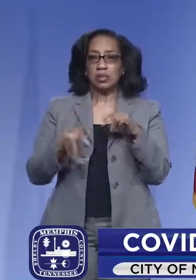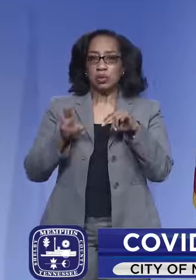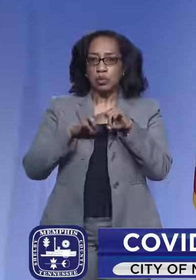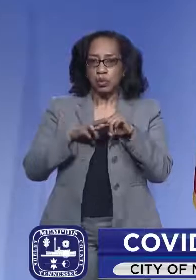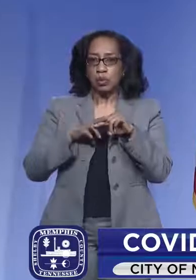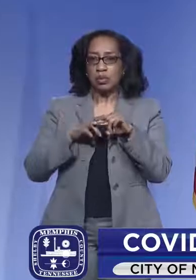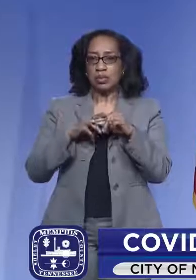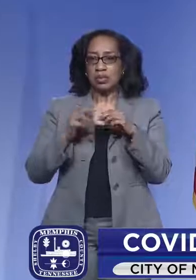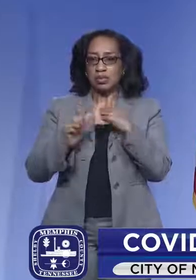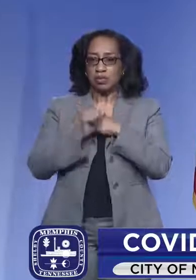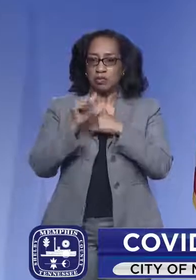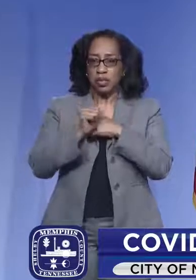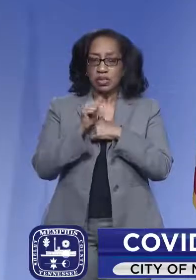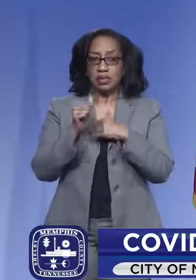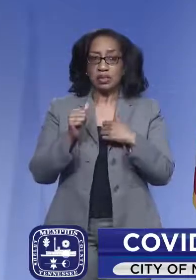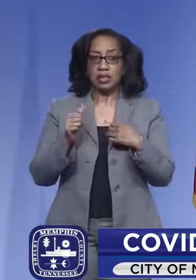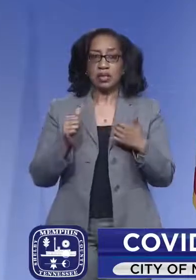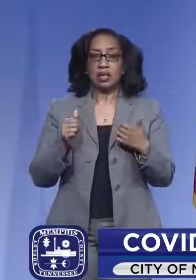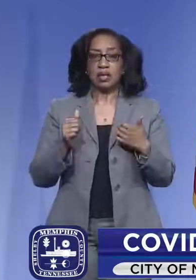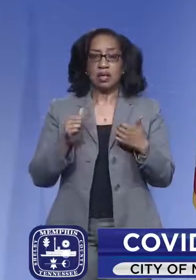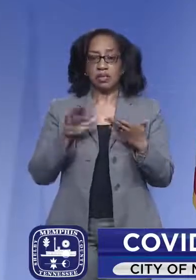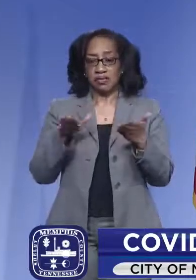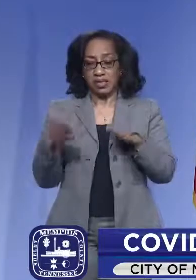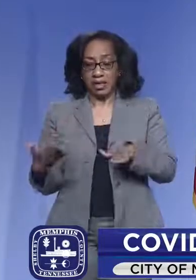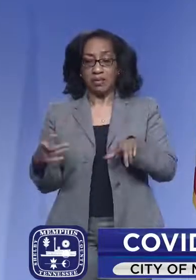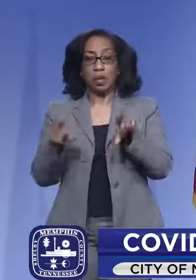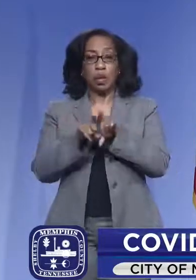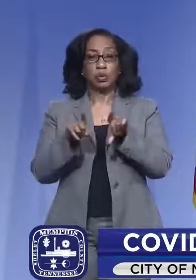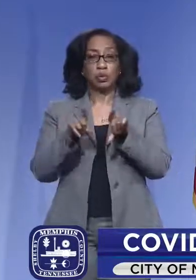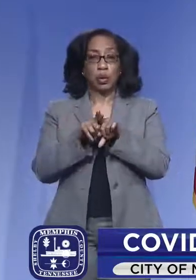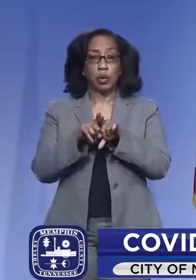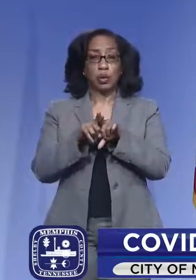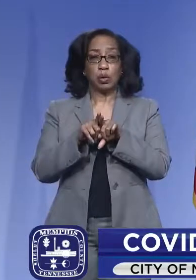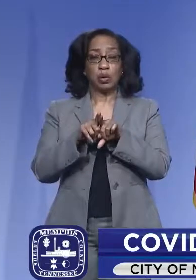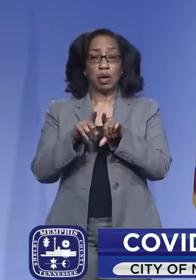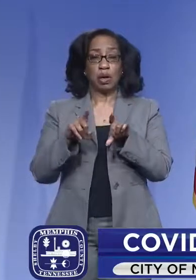asthma, at increased risk of death if I get infected,